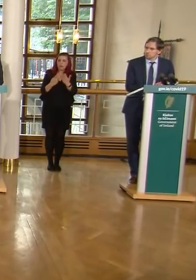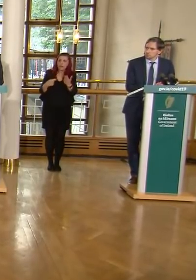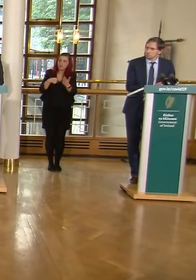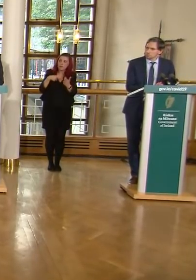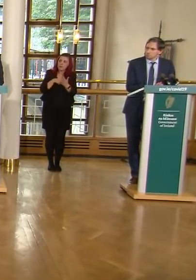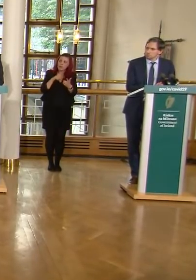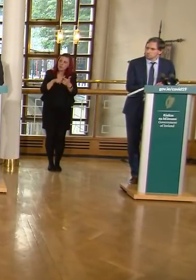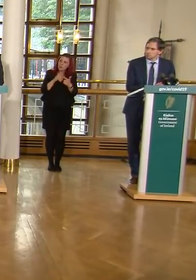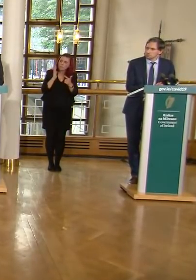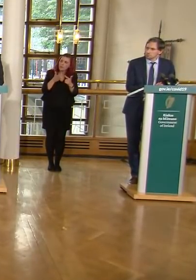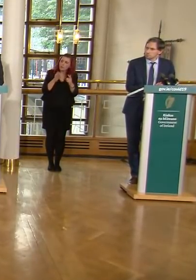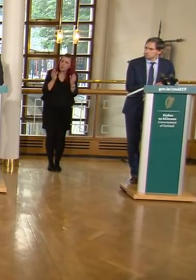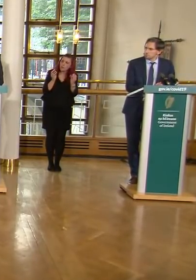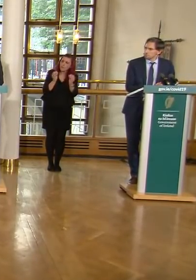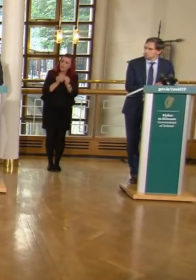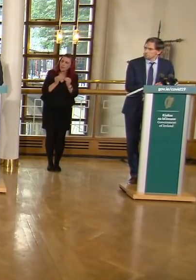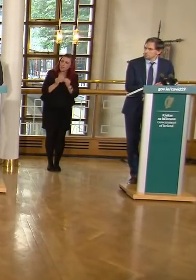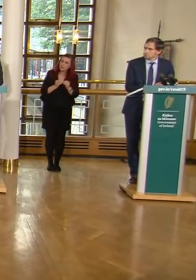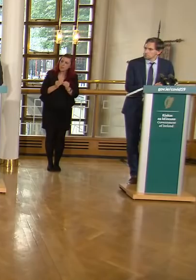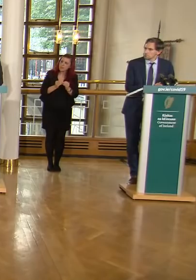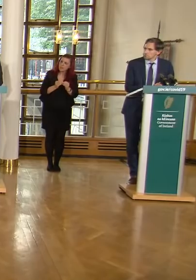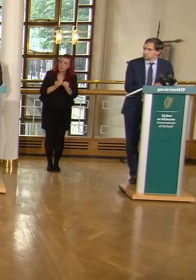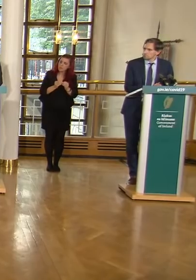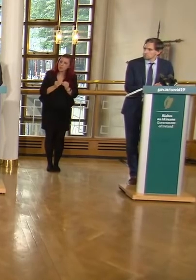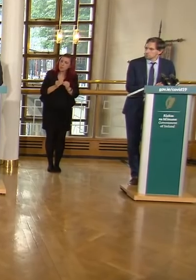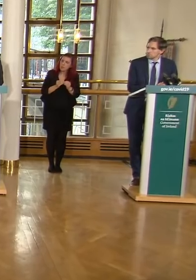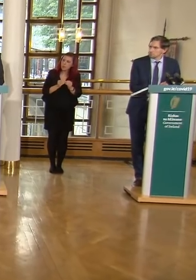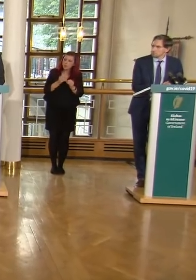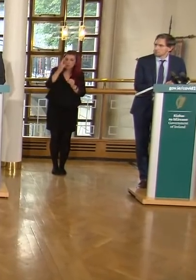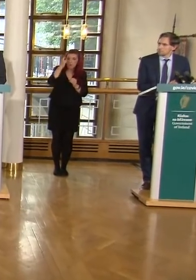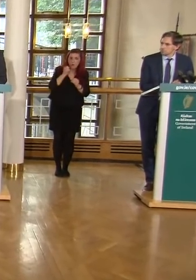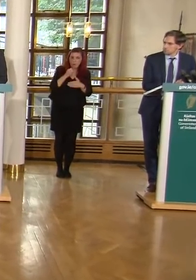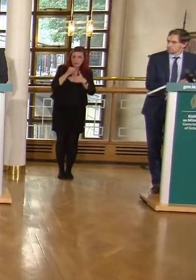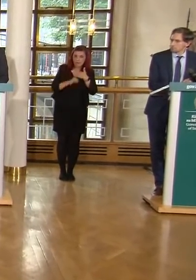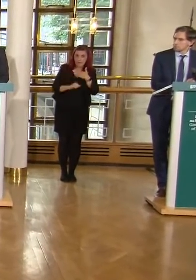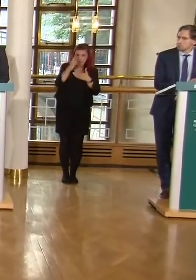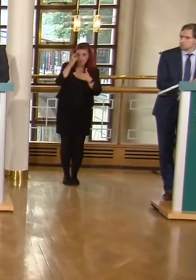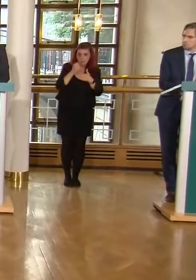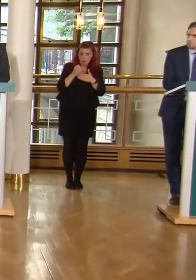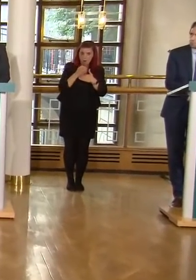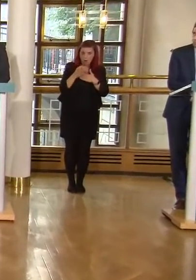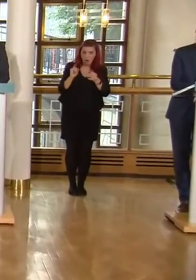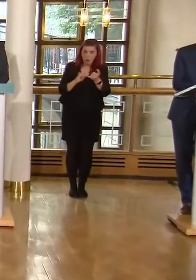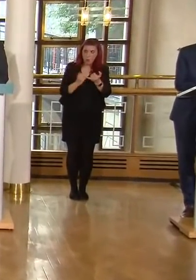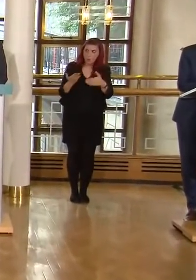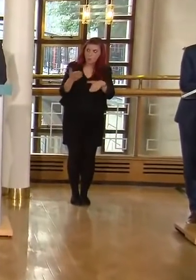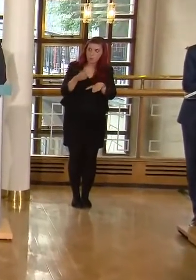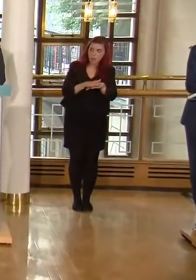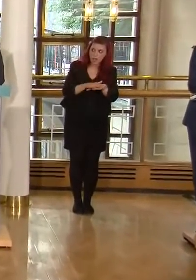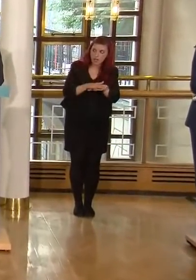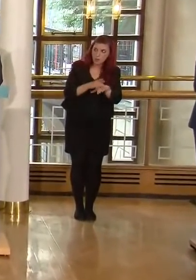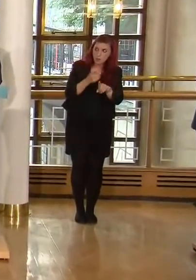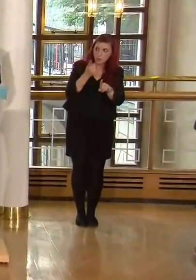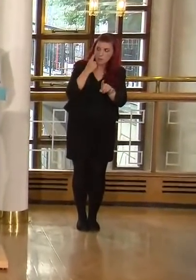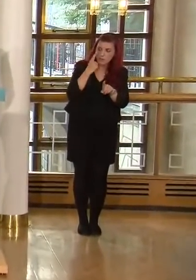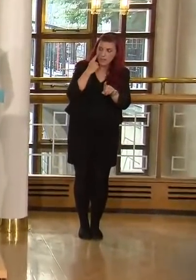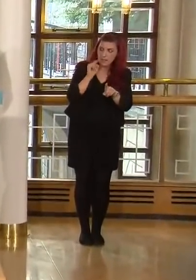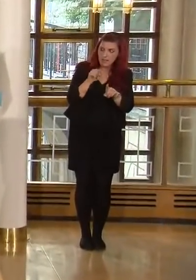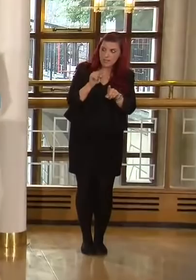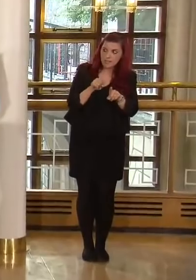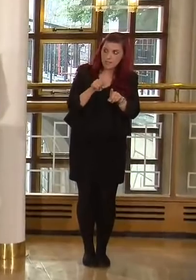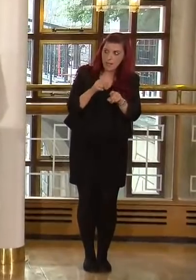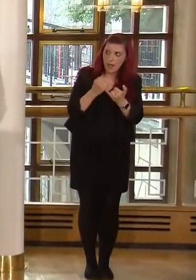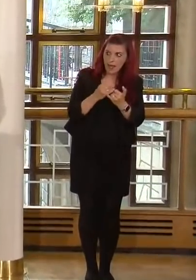sort of Memorial Day or an honorary day to remember all of this. Would you see that as some sort of